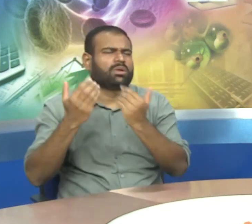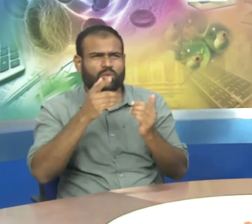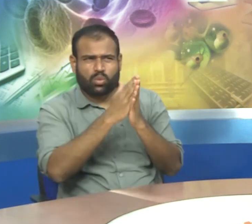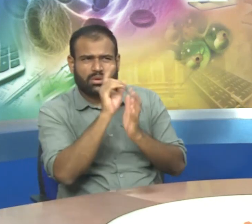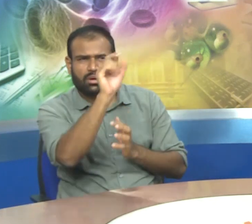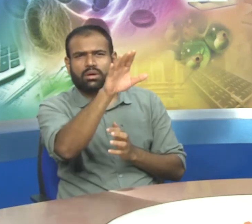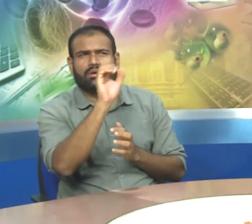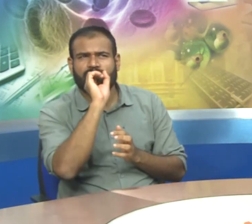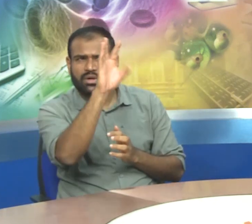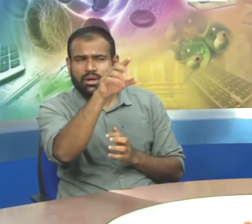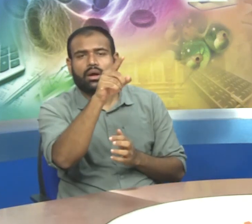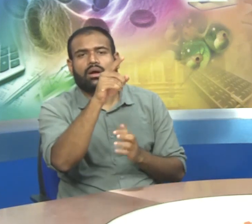world.